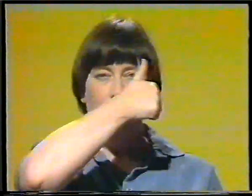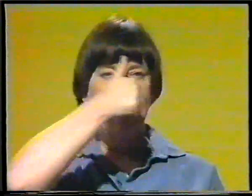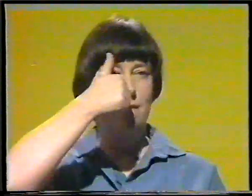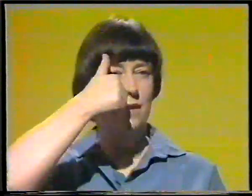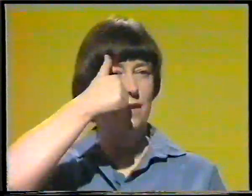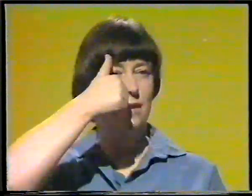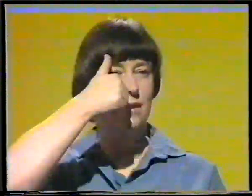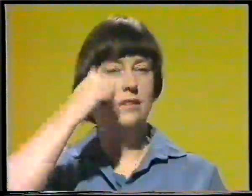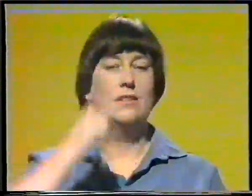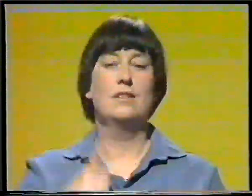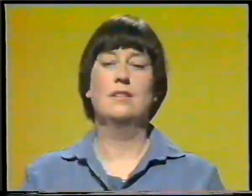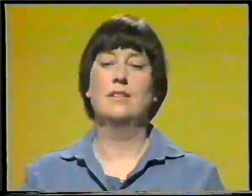Clever.